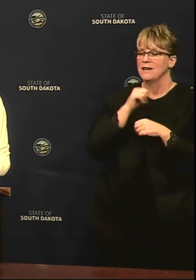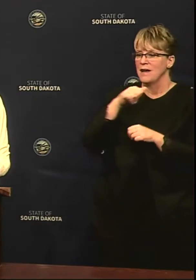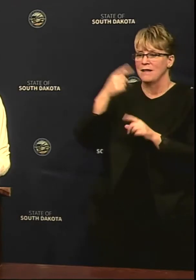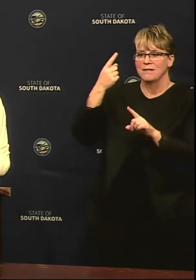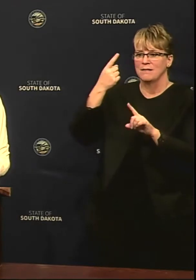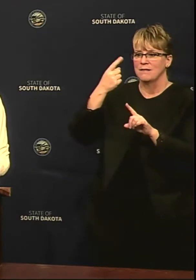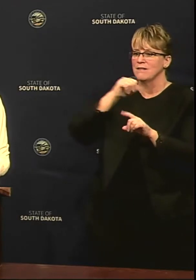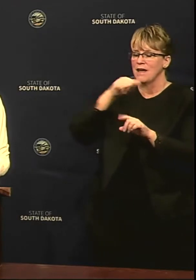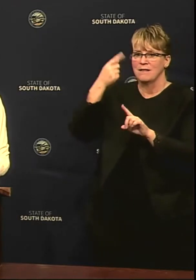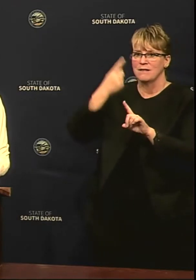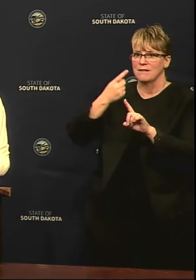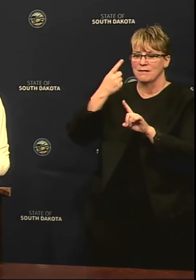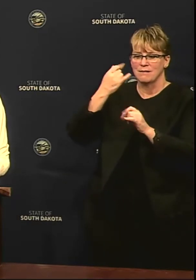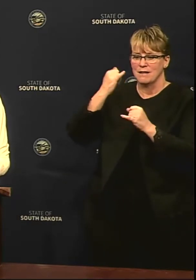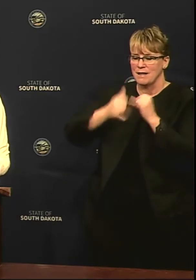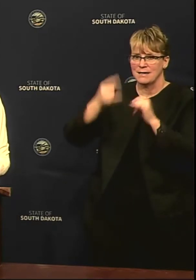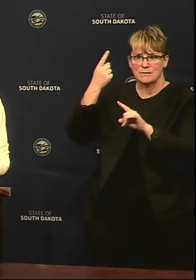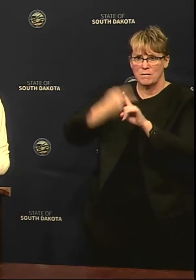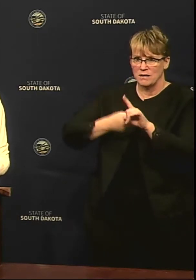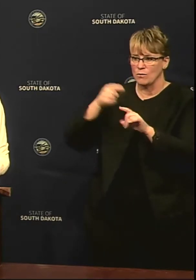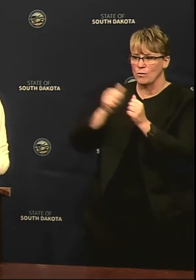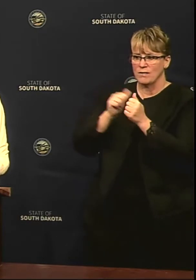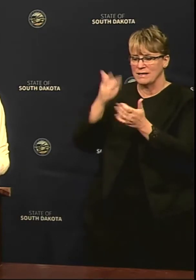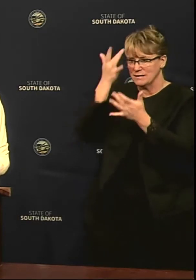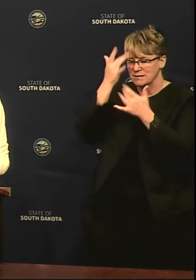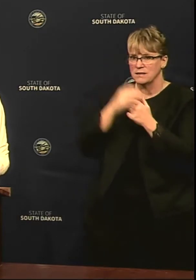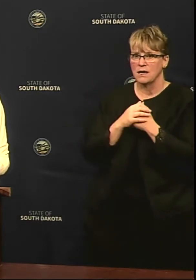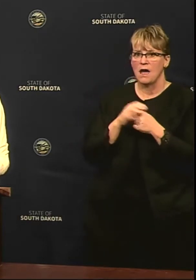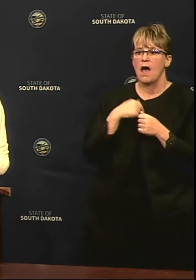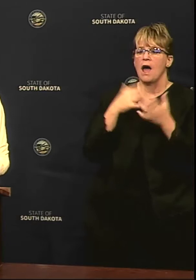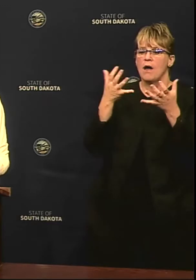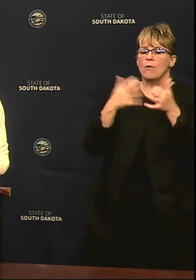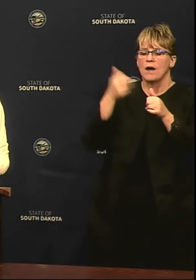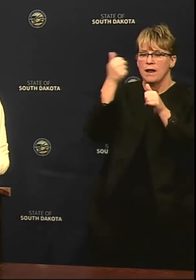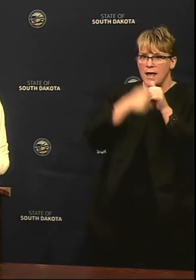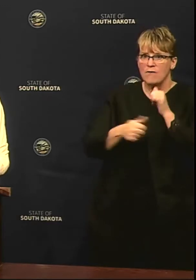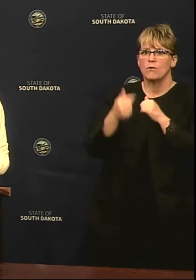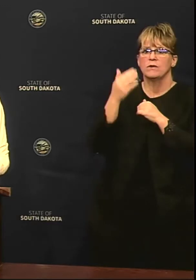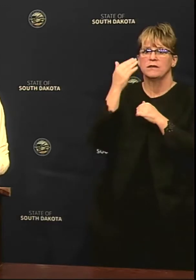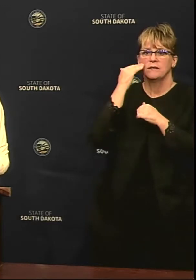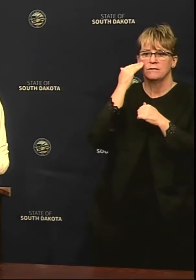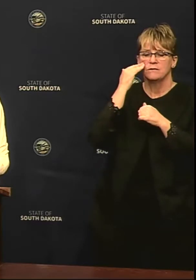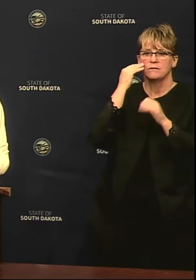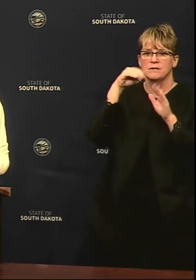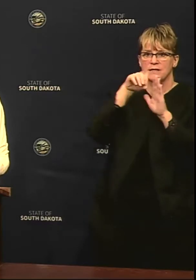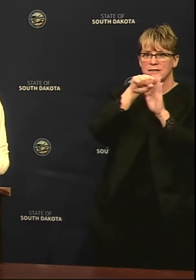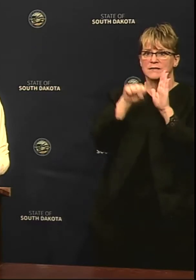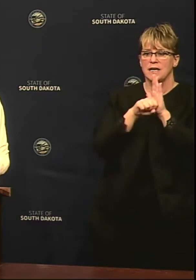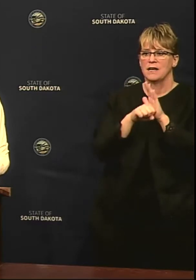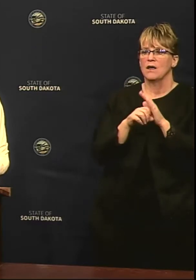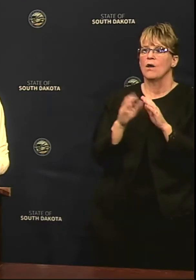month of dealing with this virus. I want everybody in the state to recognize